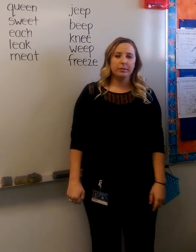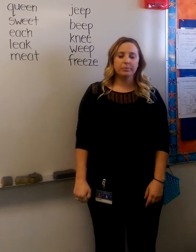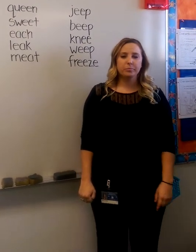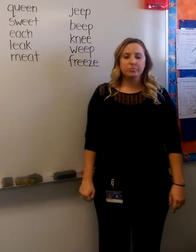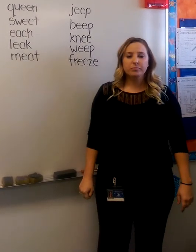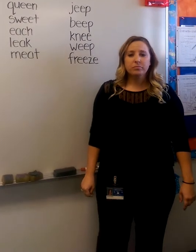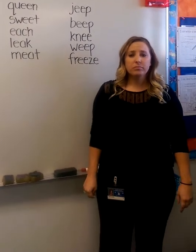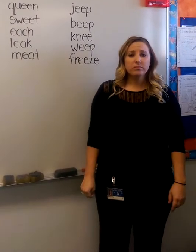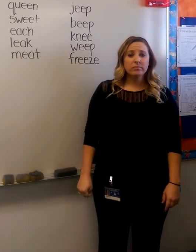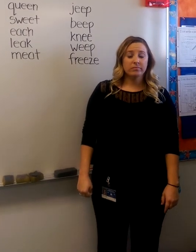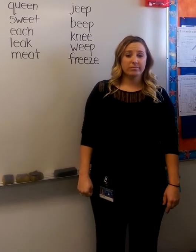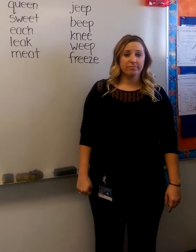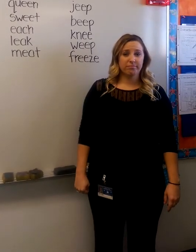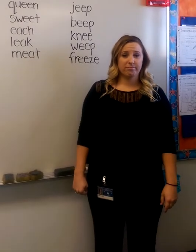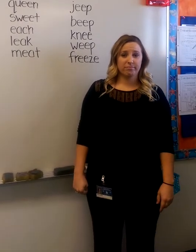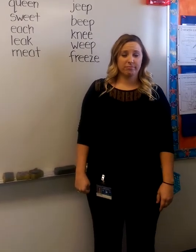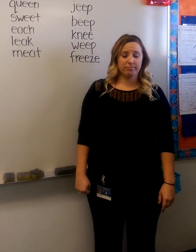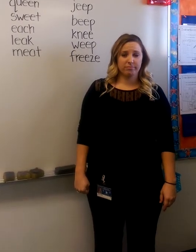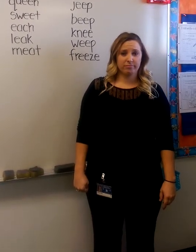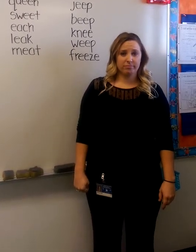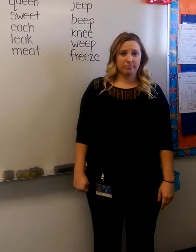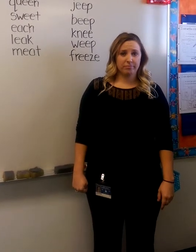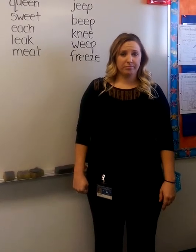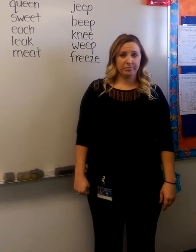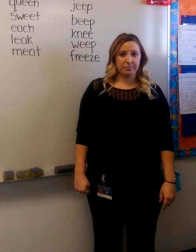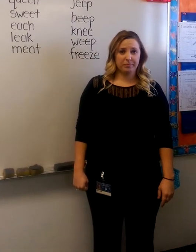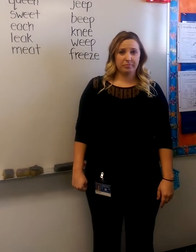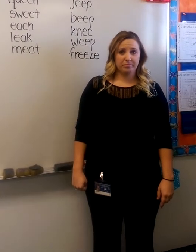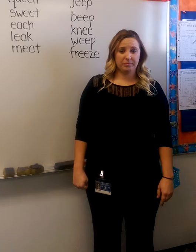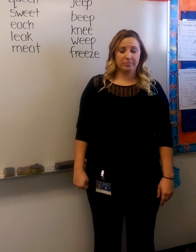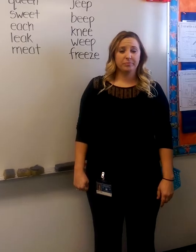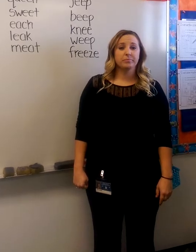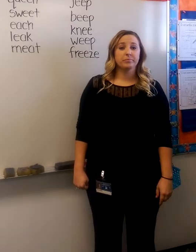If Mrs. Morgan reads the sad book, she will weep.